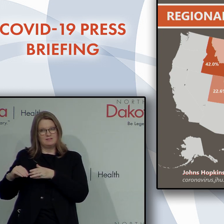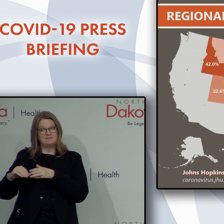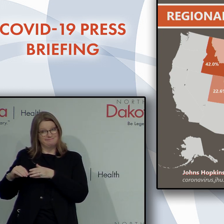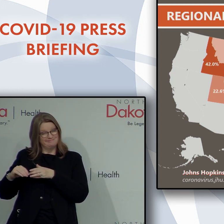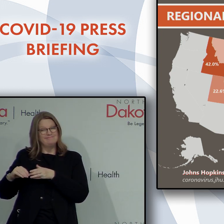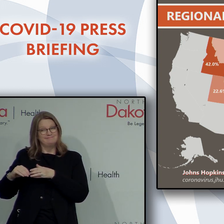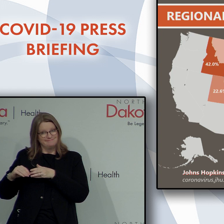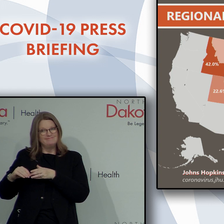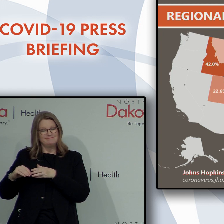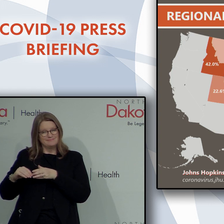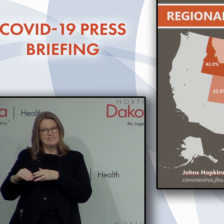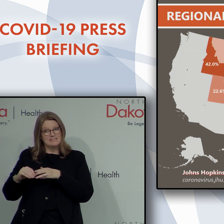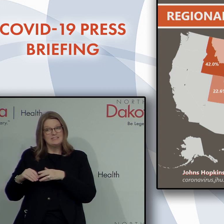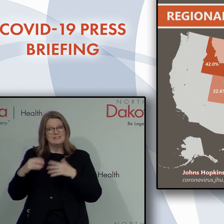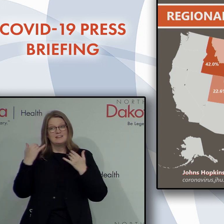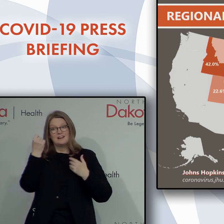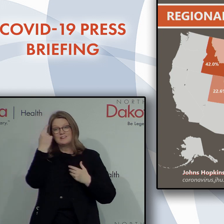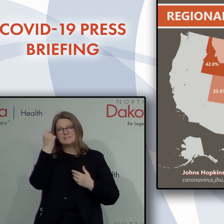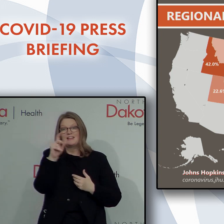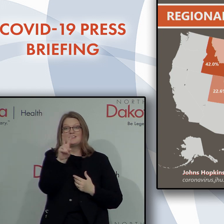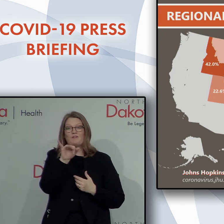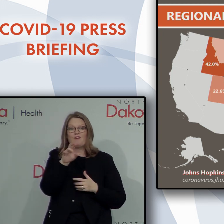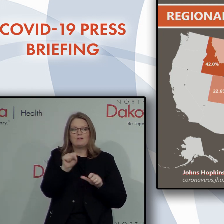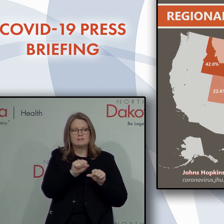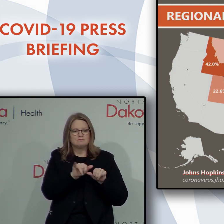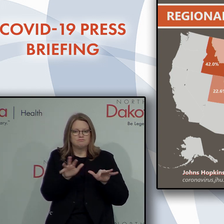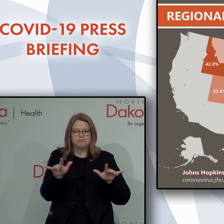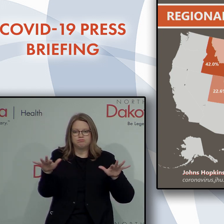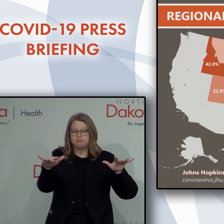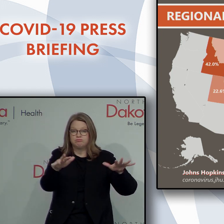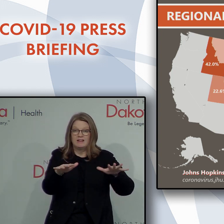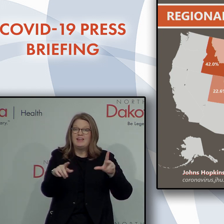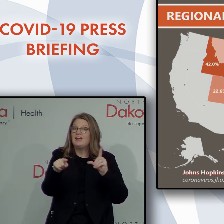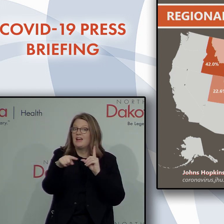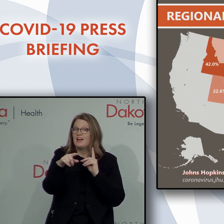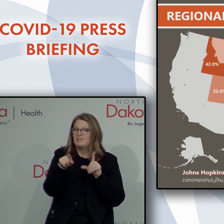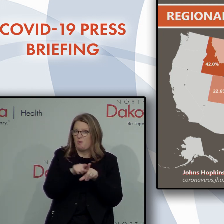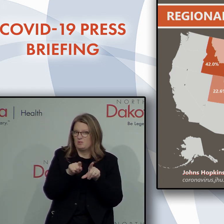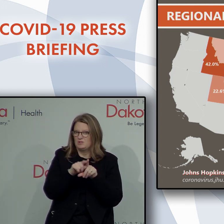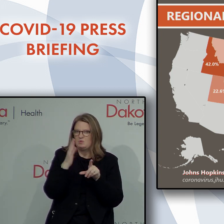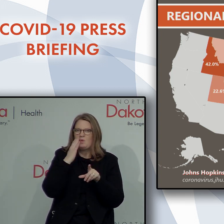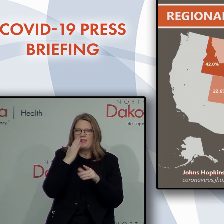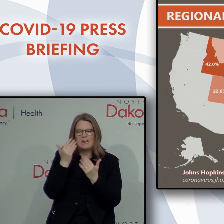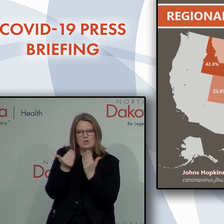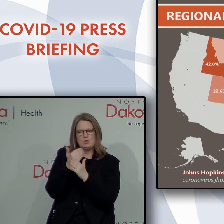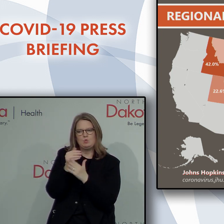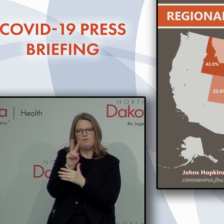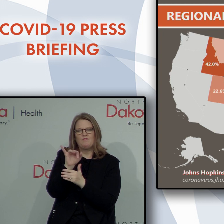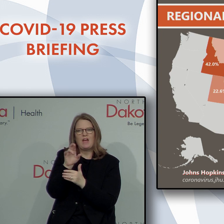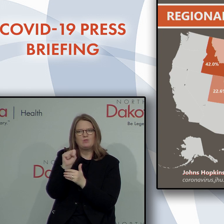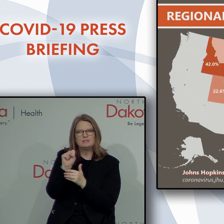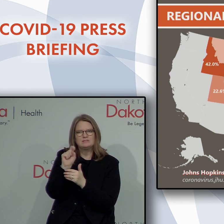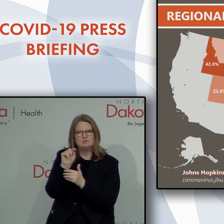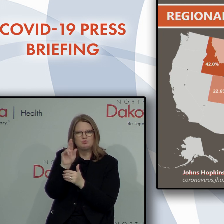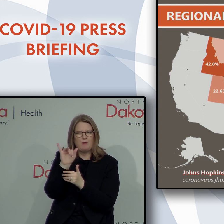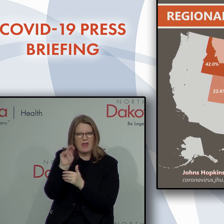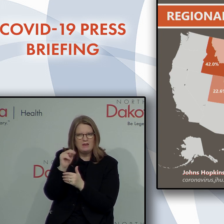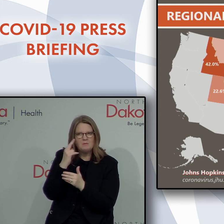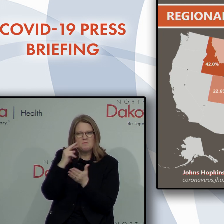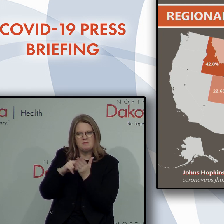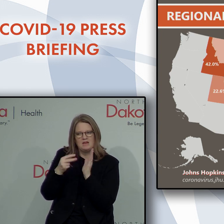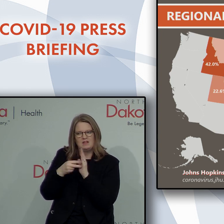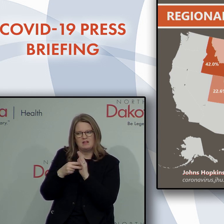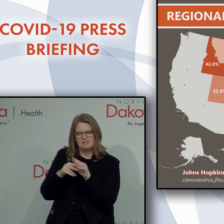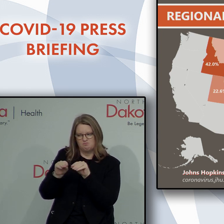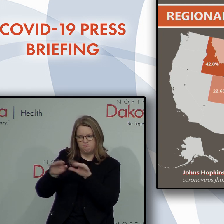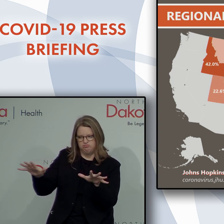again, as the virus moves around, and particularly this new, perhaps more contagious strain, we have to continue to be, again,